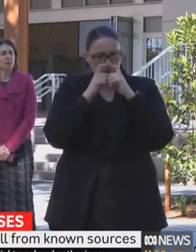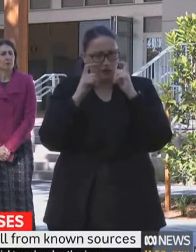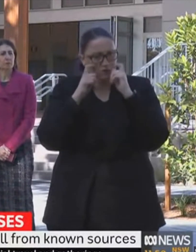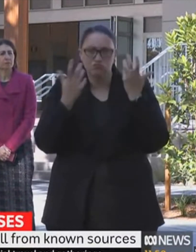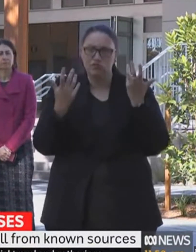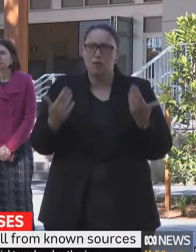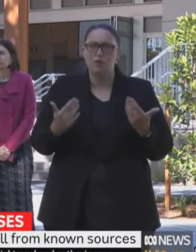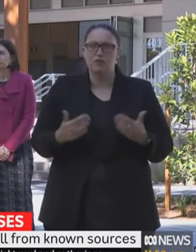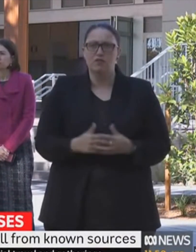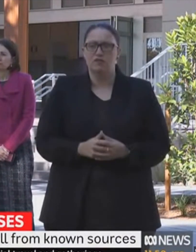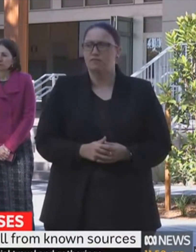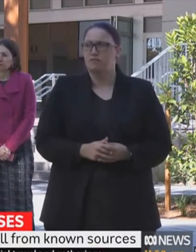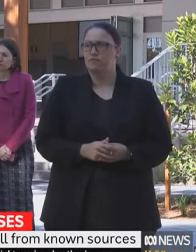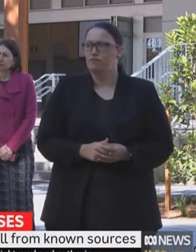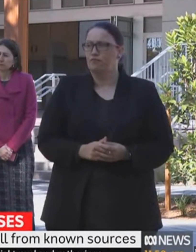school with face masks.